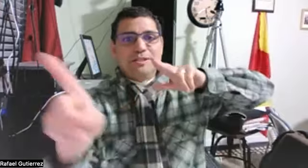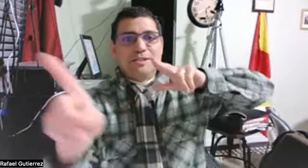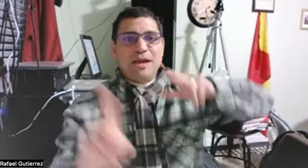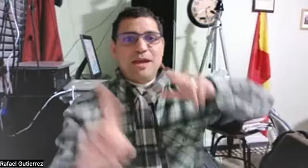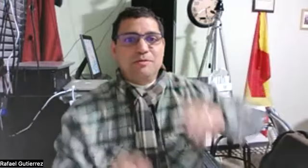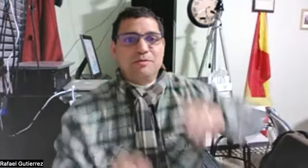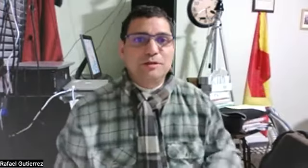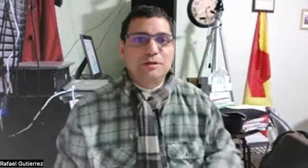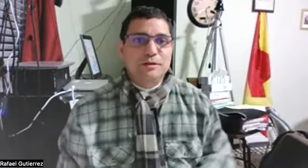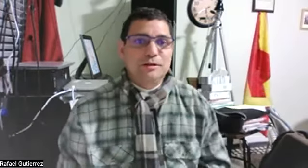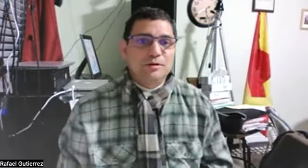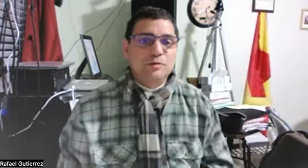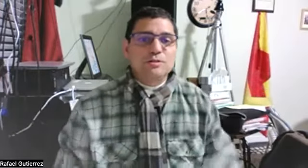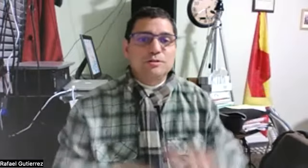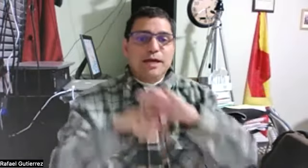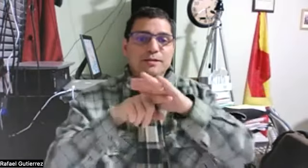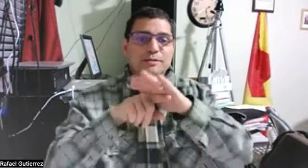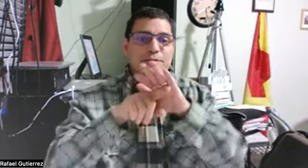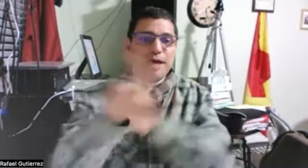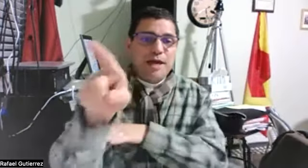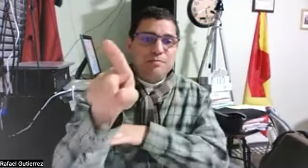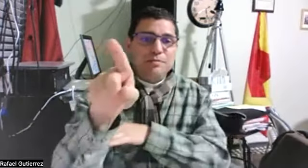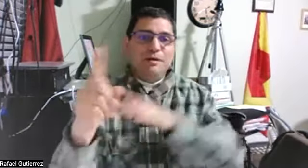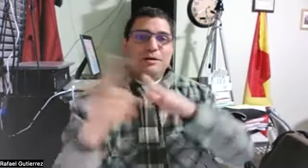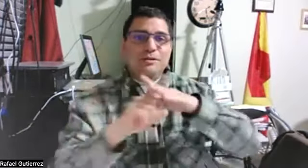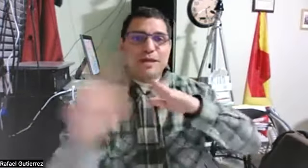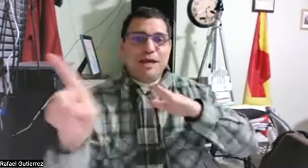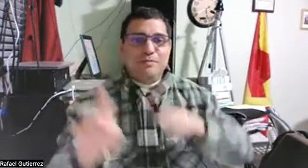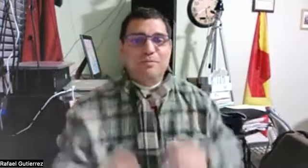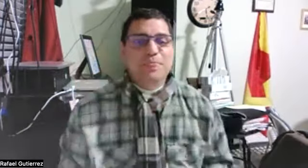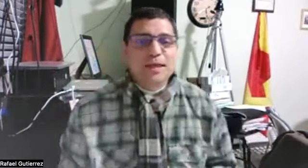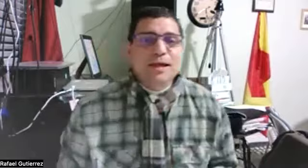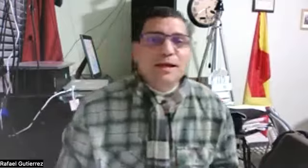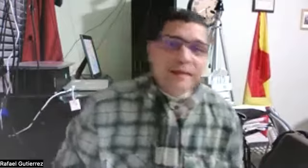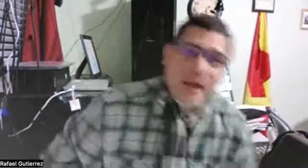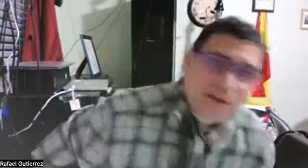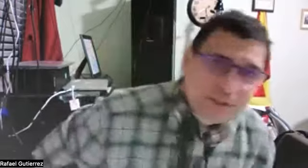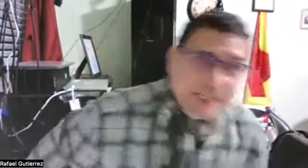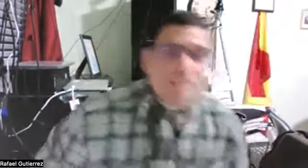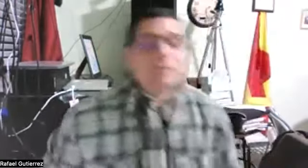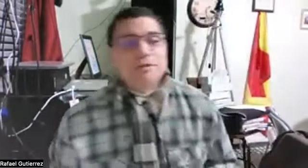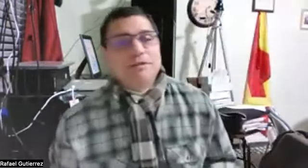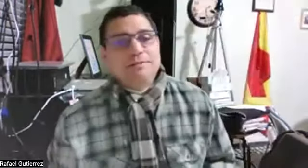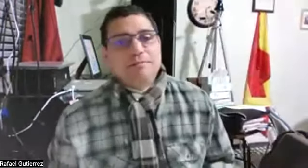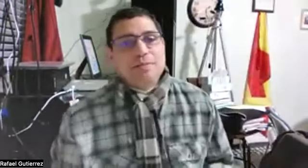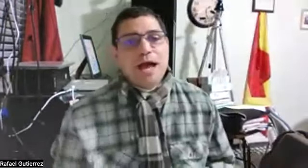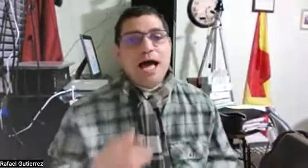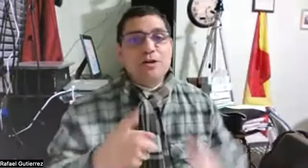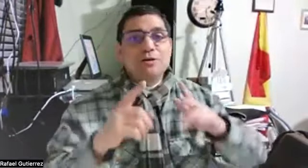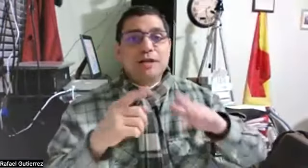escape. We want you like escape or escape. Now let me tell you something. I don't like